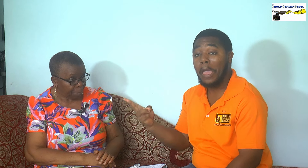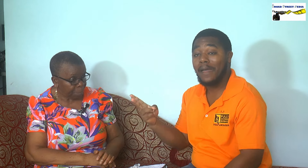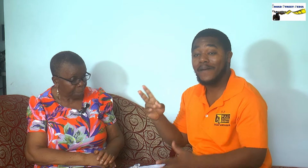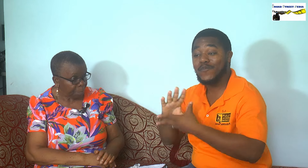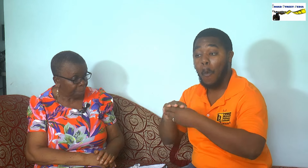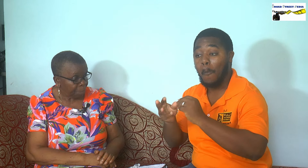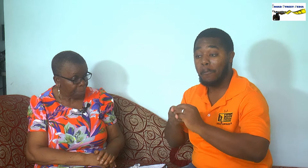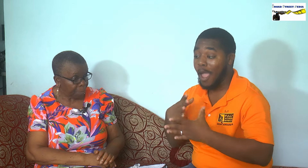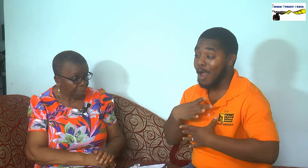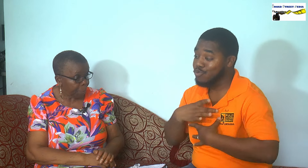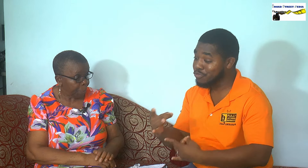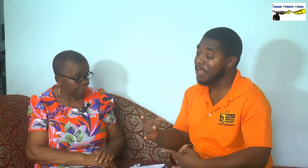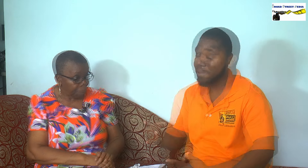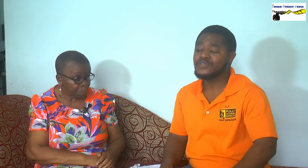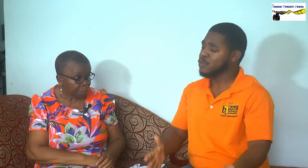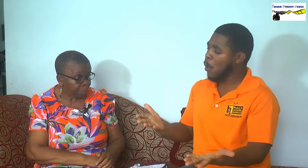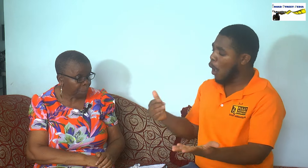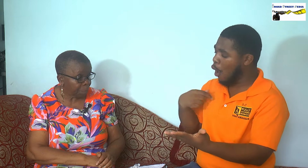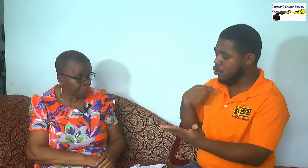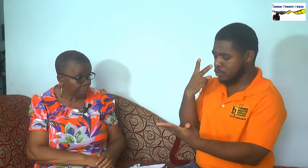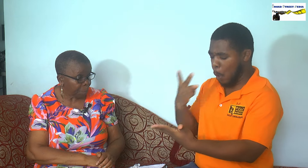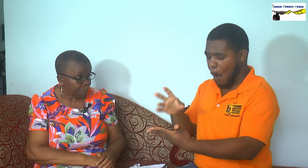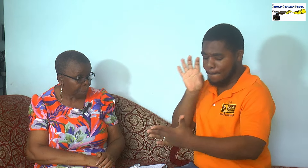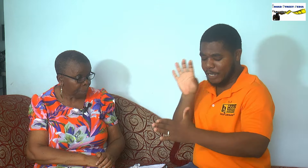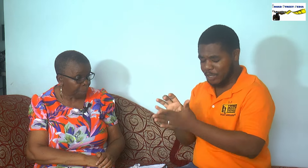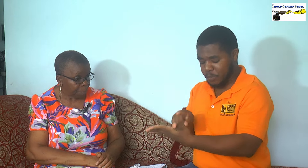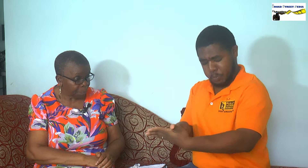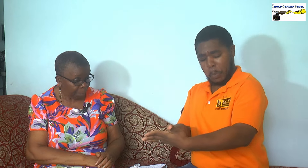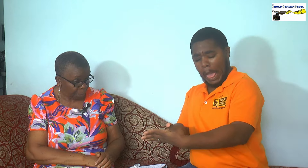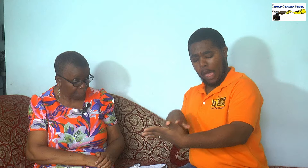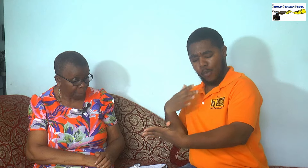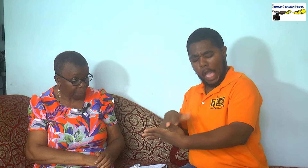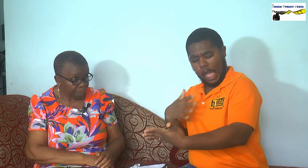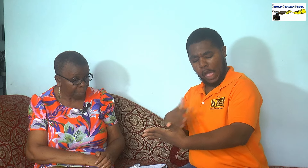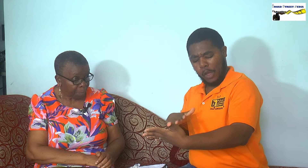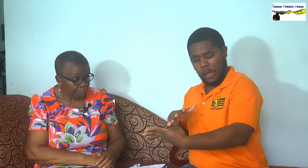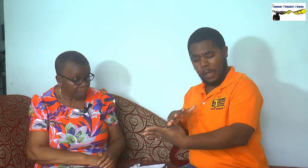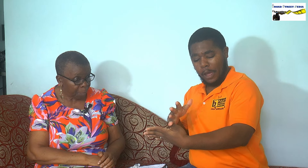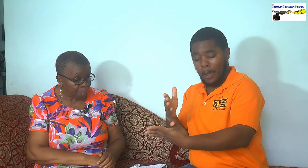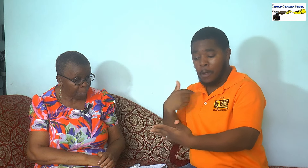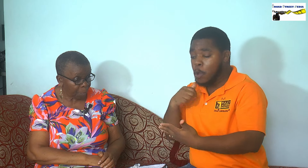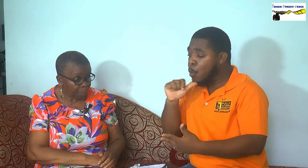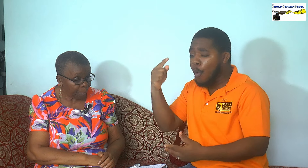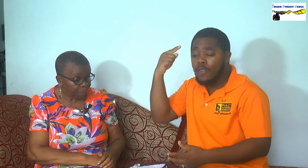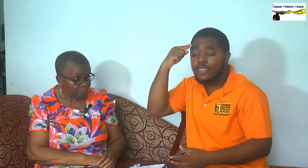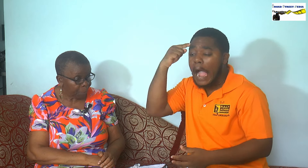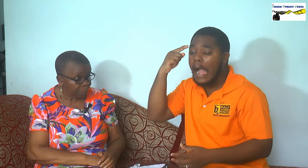see, an interesting story. Yes. So I saw some pictures that surprised me.